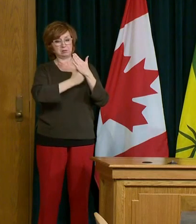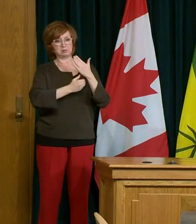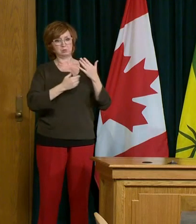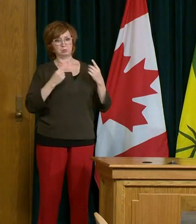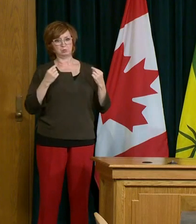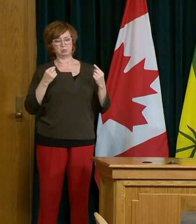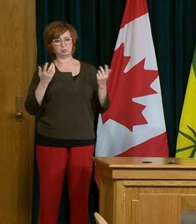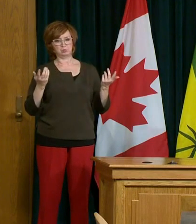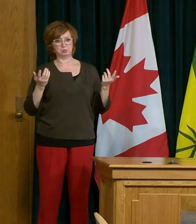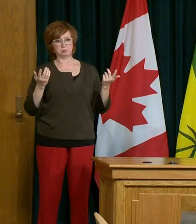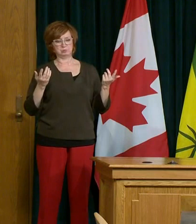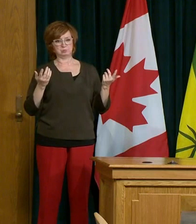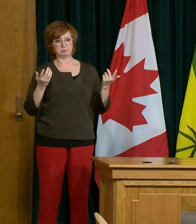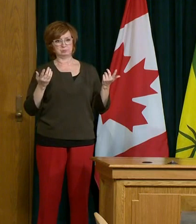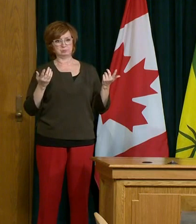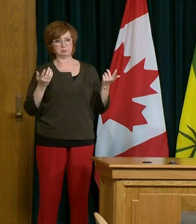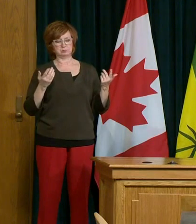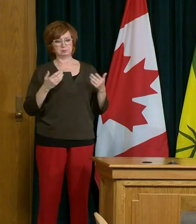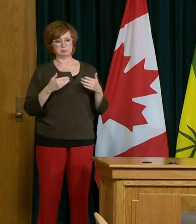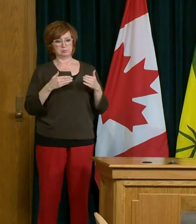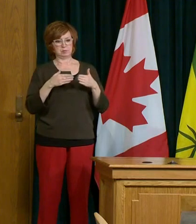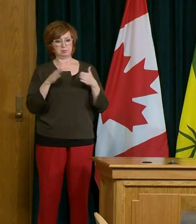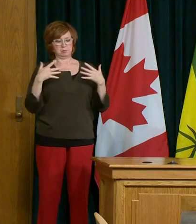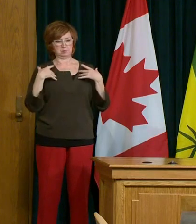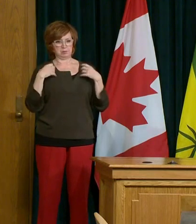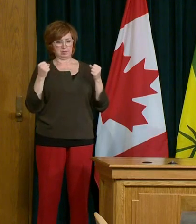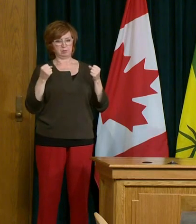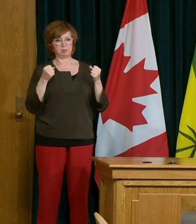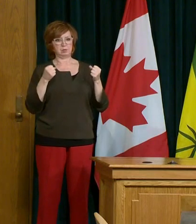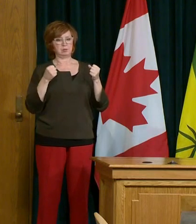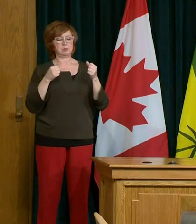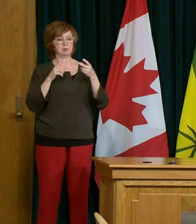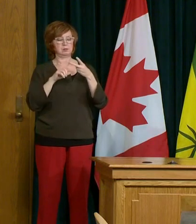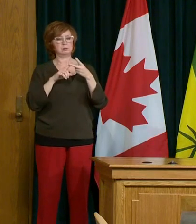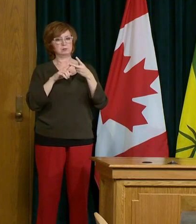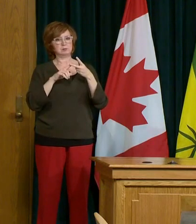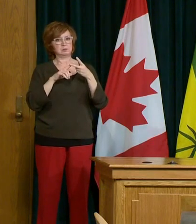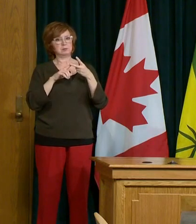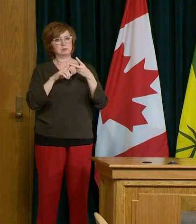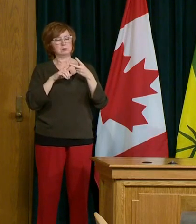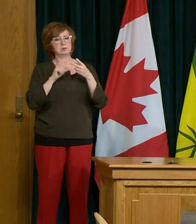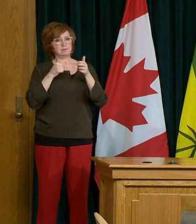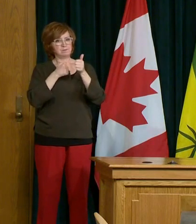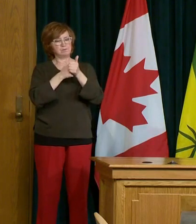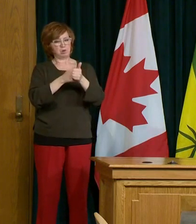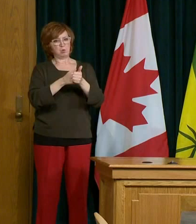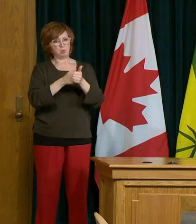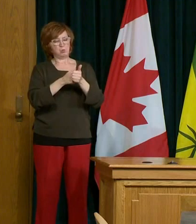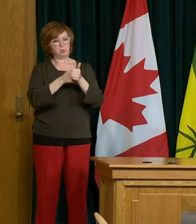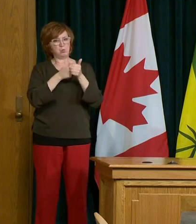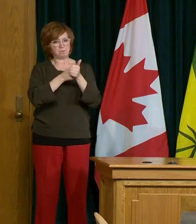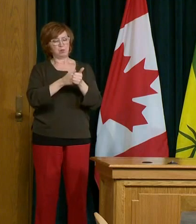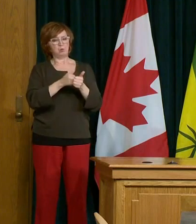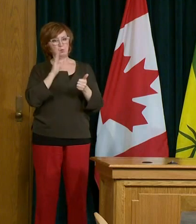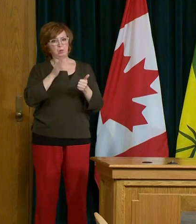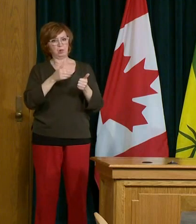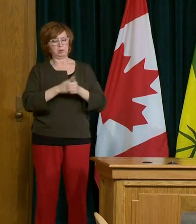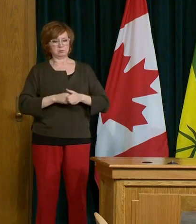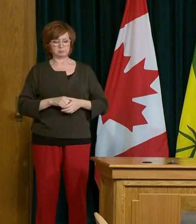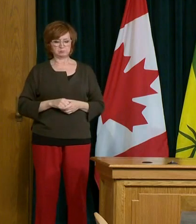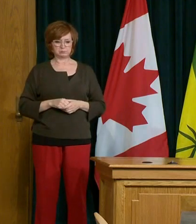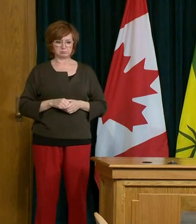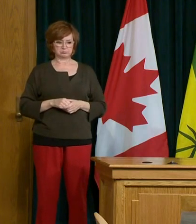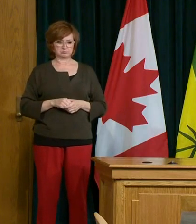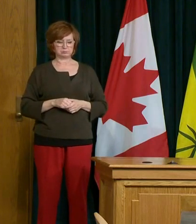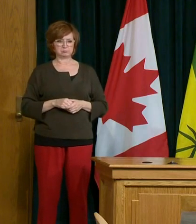other public health unit to find the contact and then follow them up. And we have to remember that, for example, and there's a 1